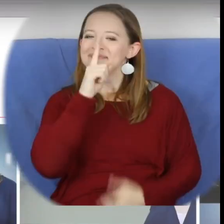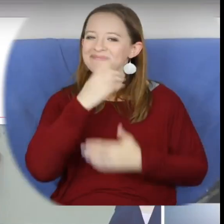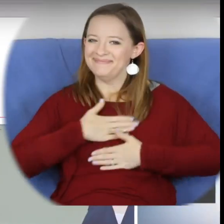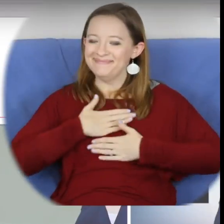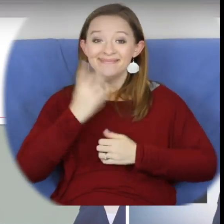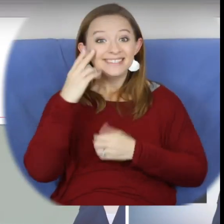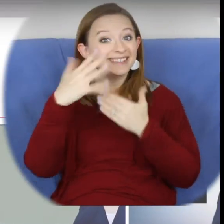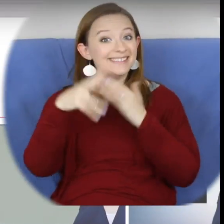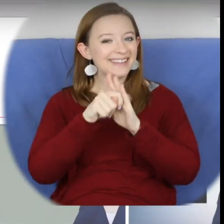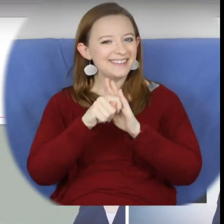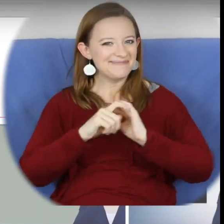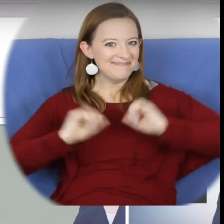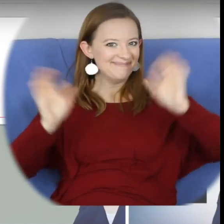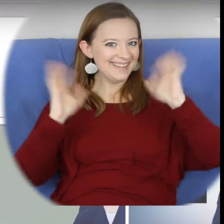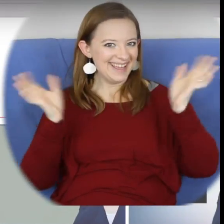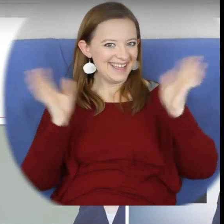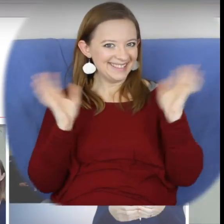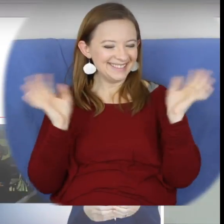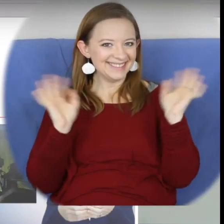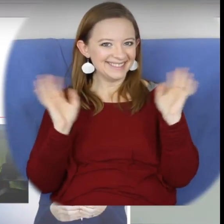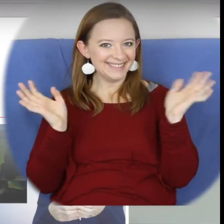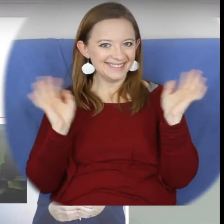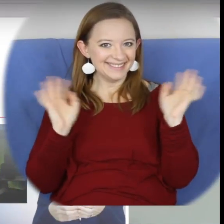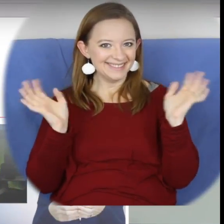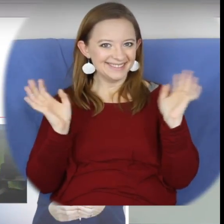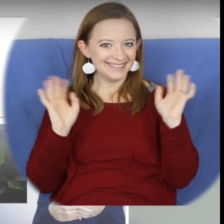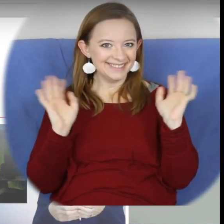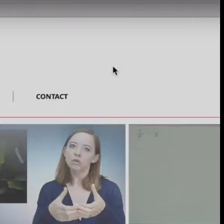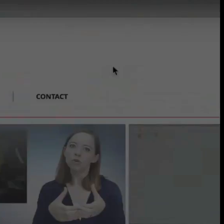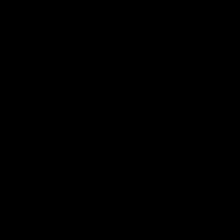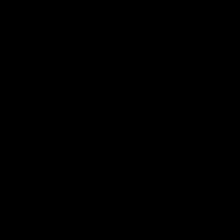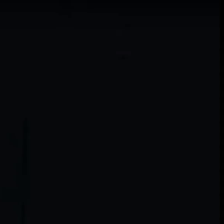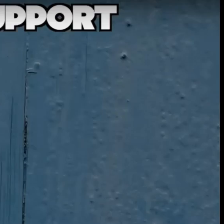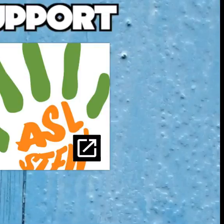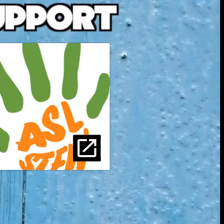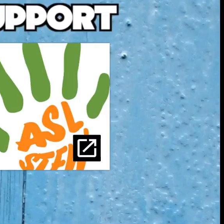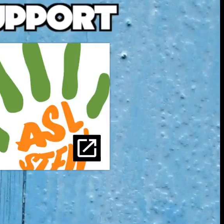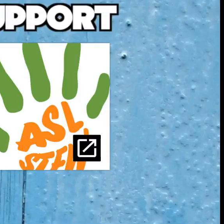And we really appreciate it. Thank you so much. Have a great day. See you guys later in the next video.